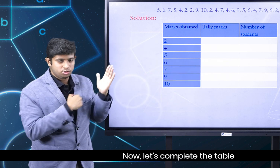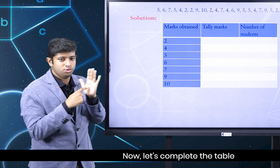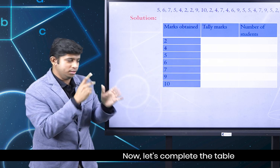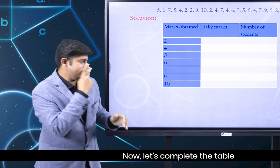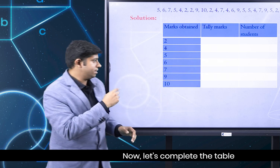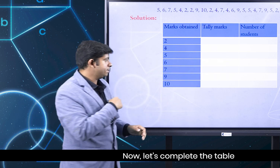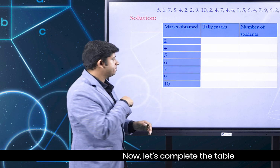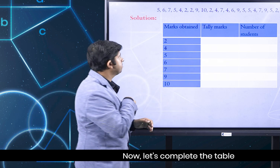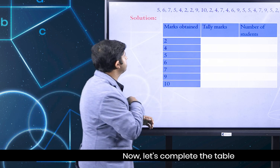Now let's complete the table.